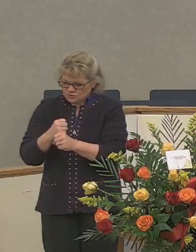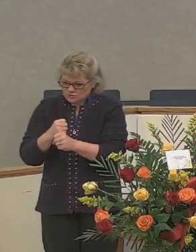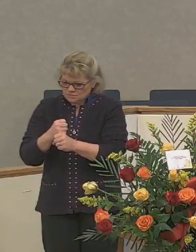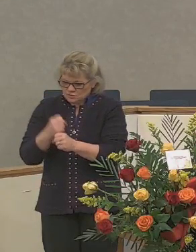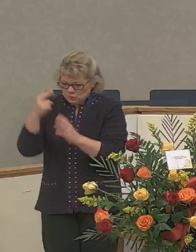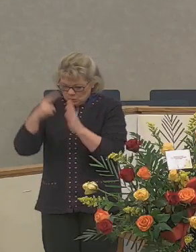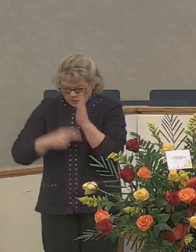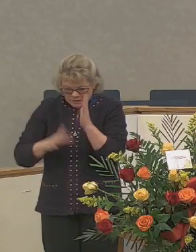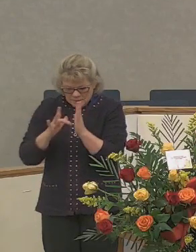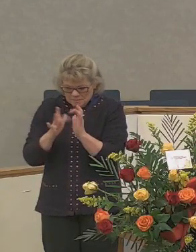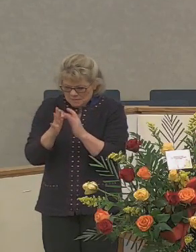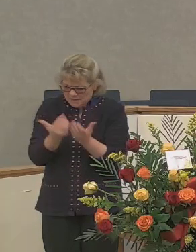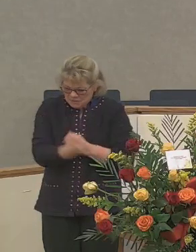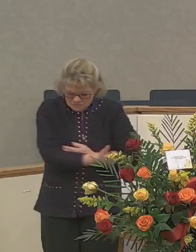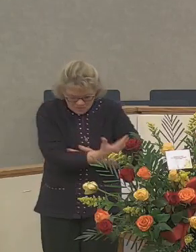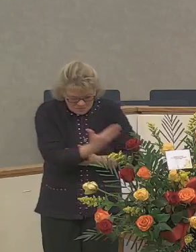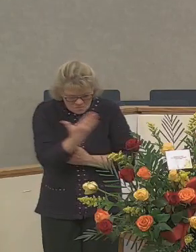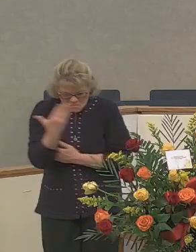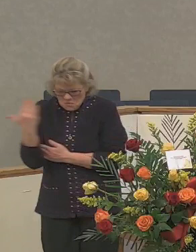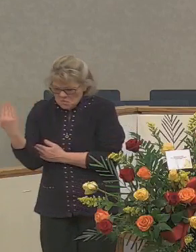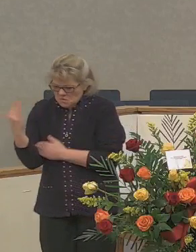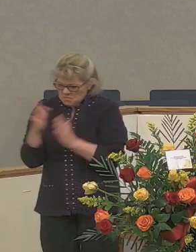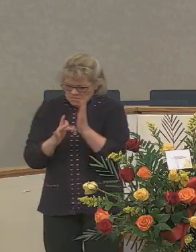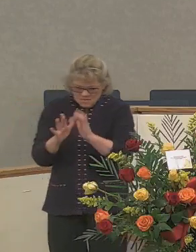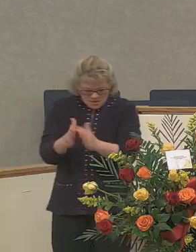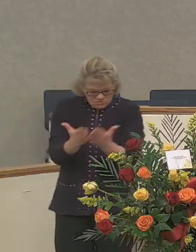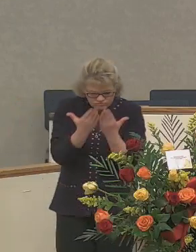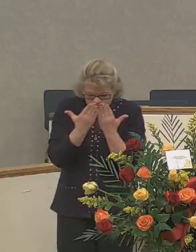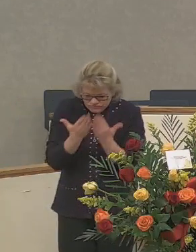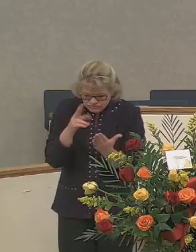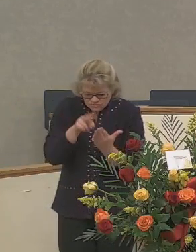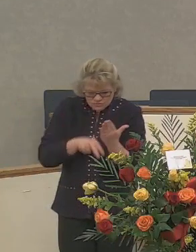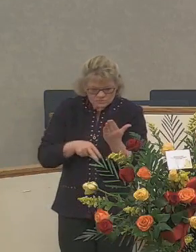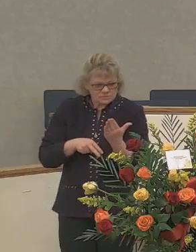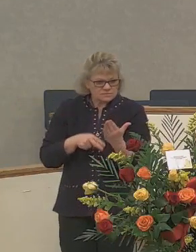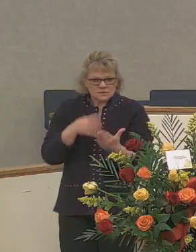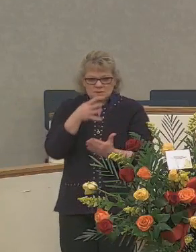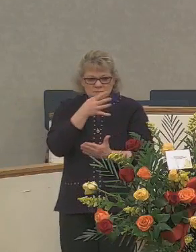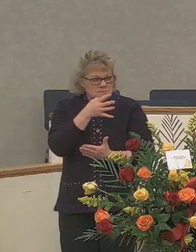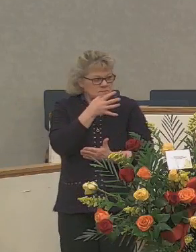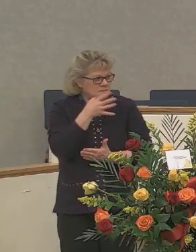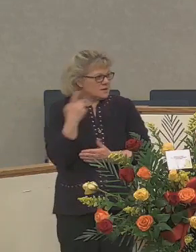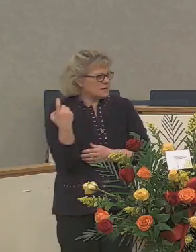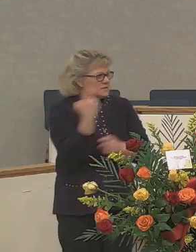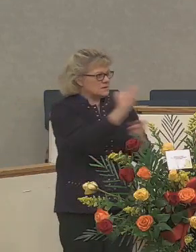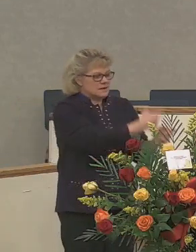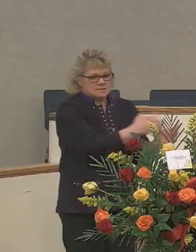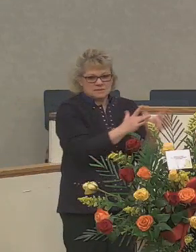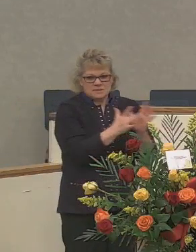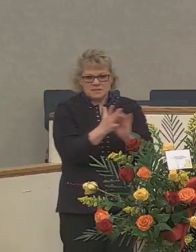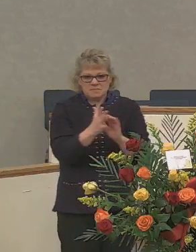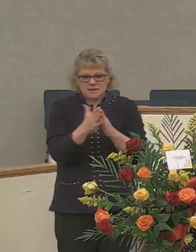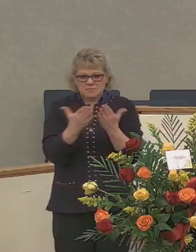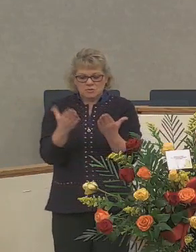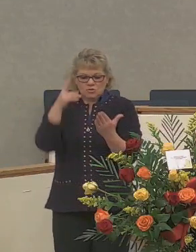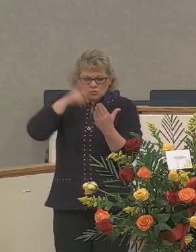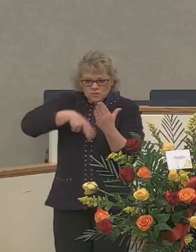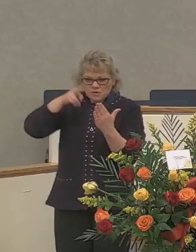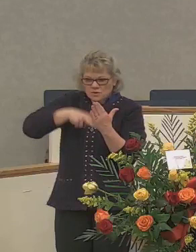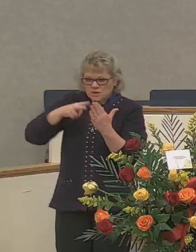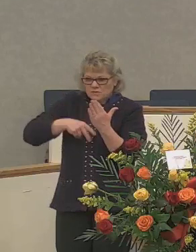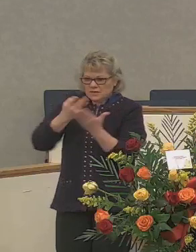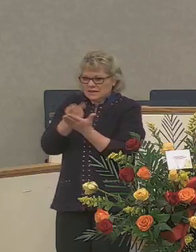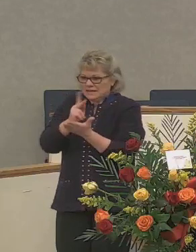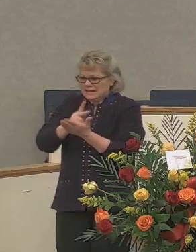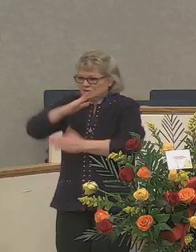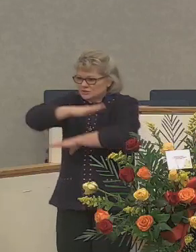Bible. Every morning he read the Bible. And Mom gave me the Bible that he used to read out of by the kitchen table